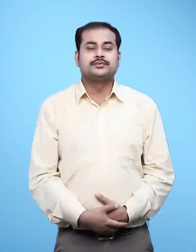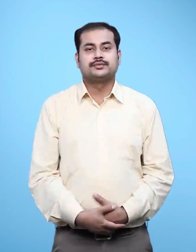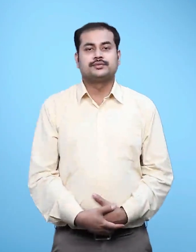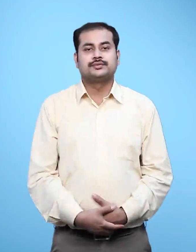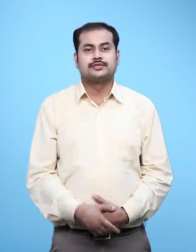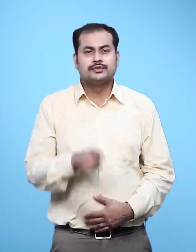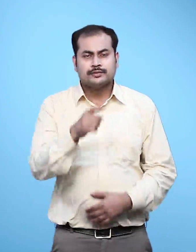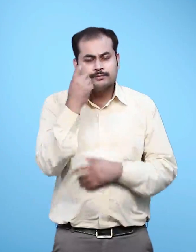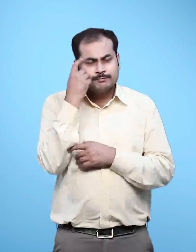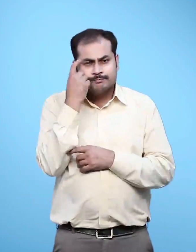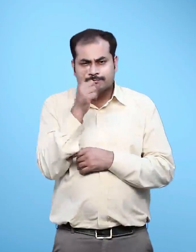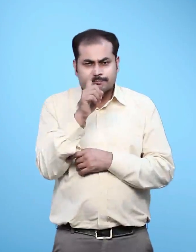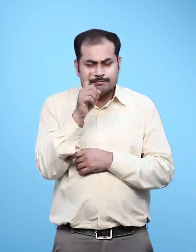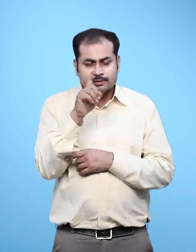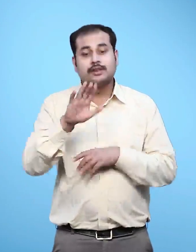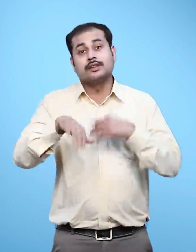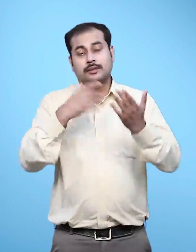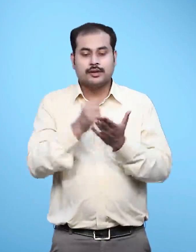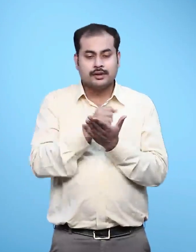Guess and then find out.